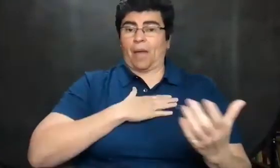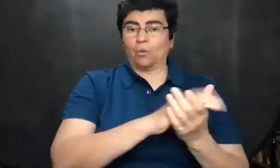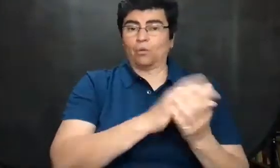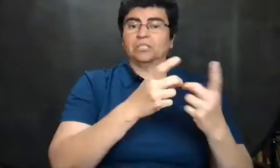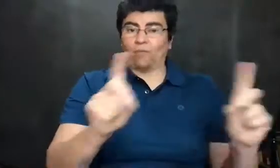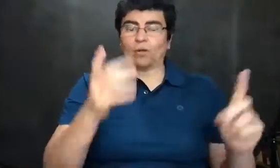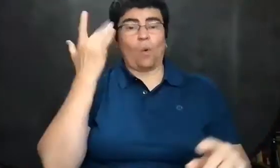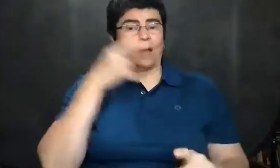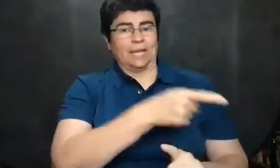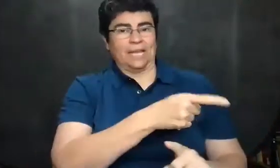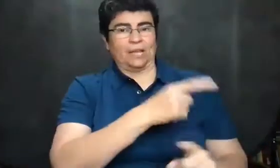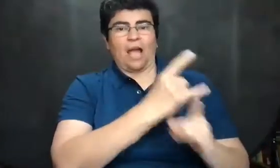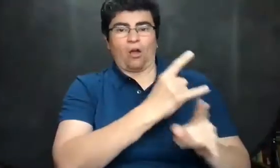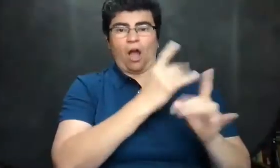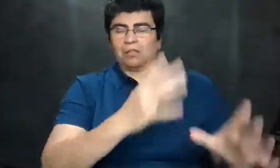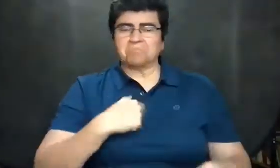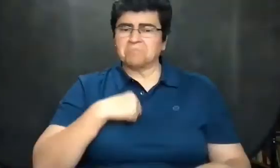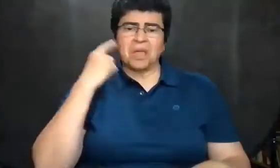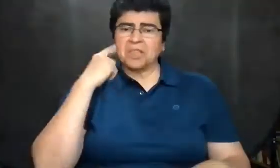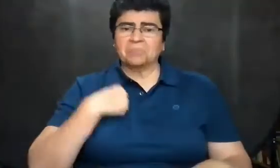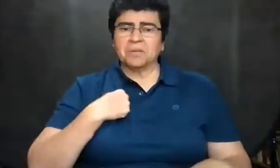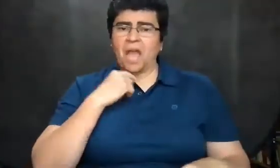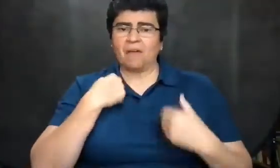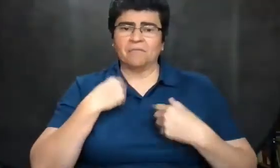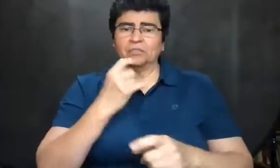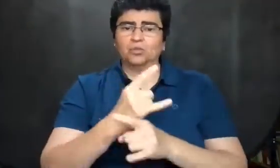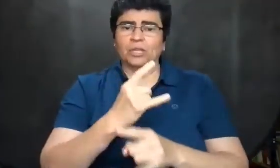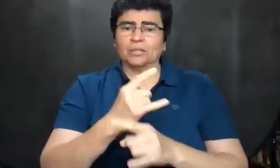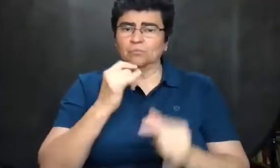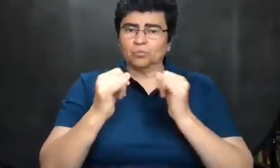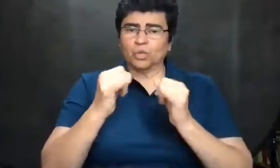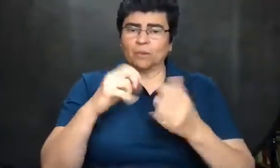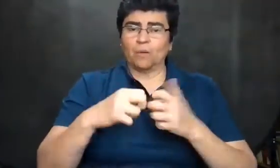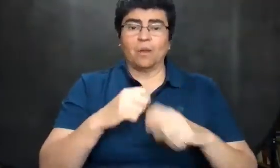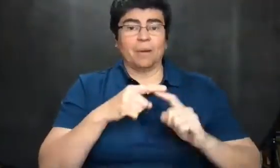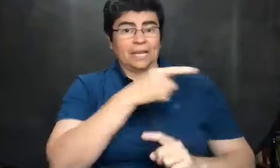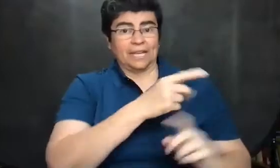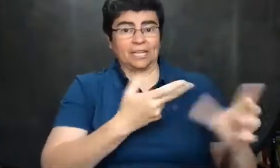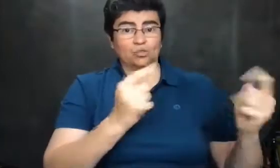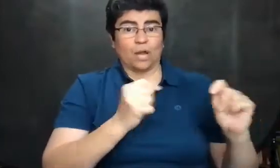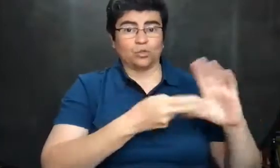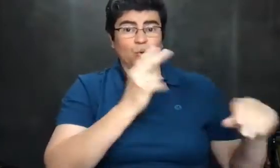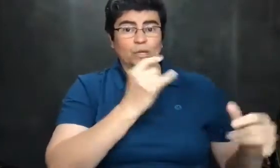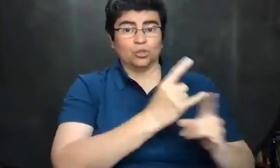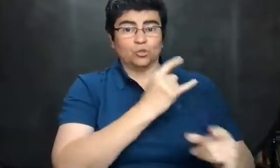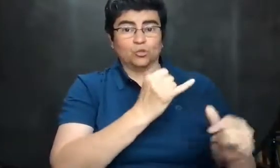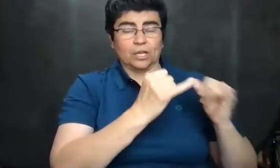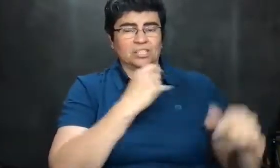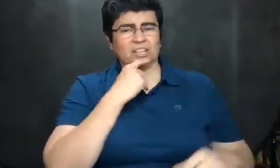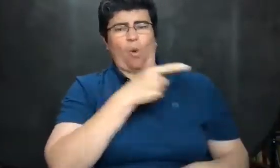was alcoholic, and I didn't think I had a drinking problem. But whenever he tried to quit drinking, I thought, well, he's the one with the problem. You know,